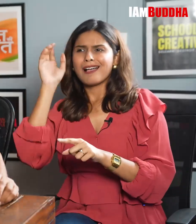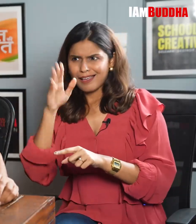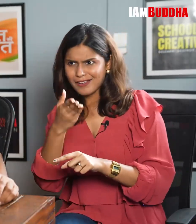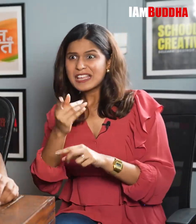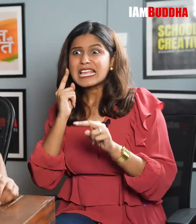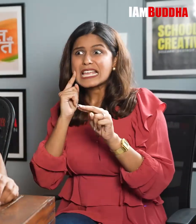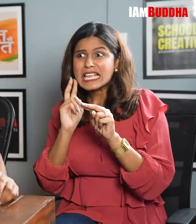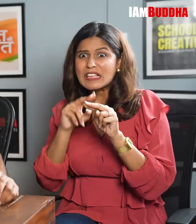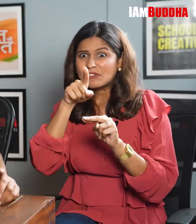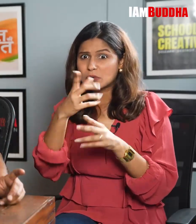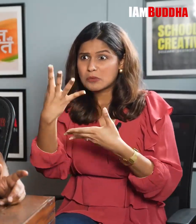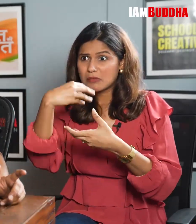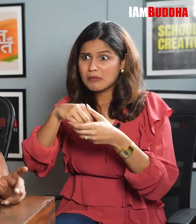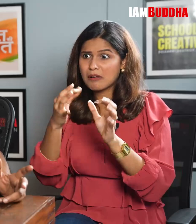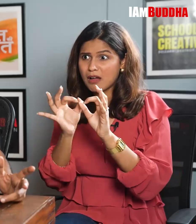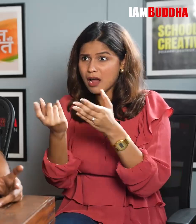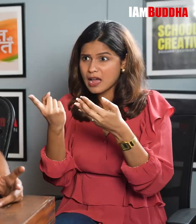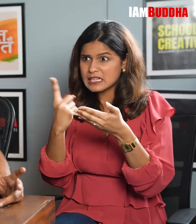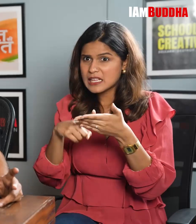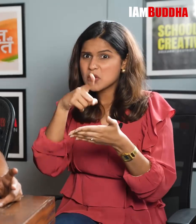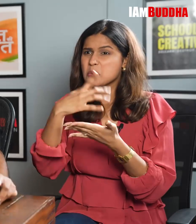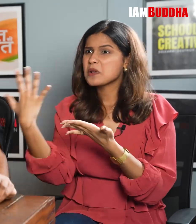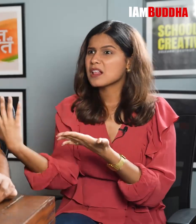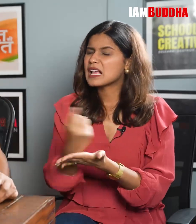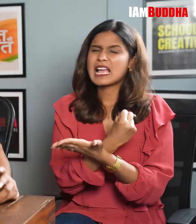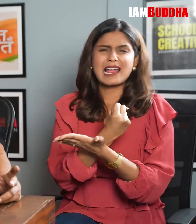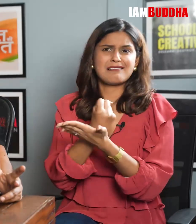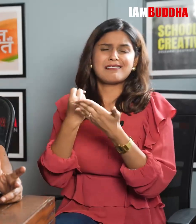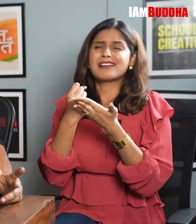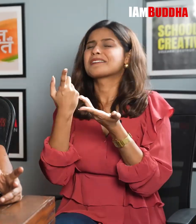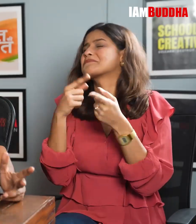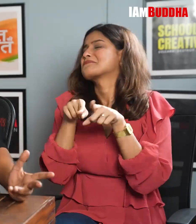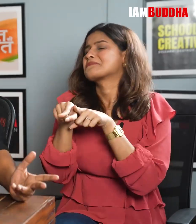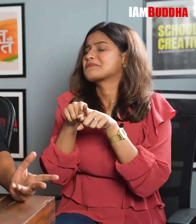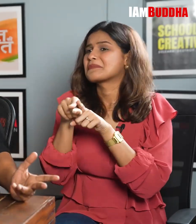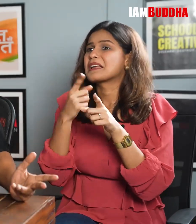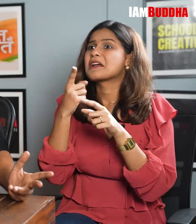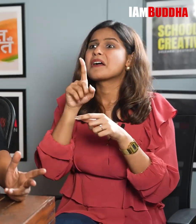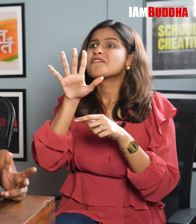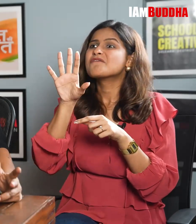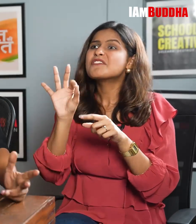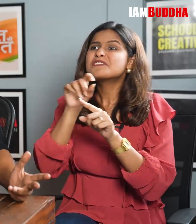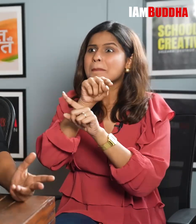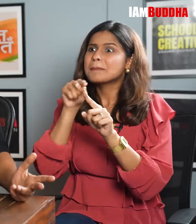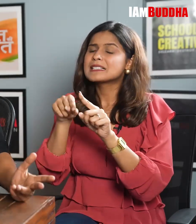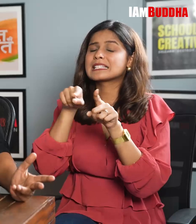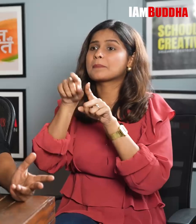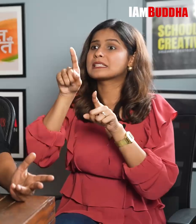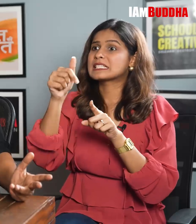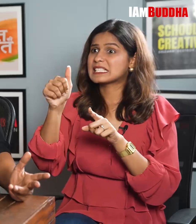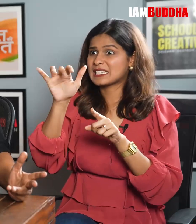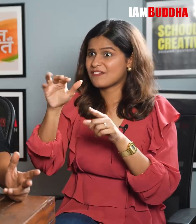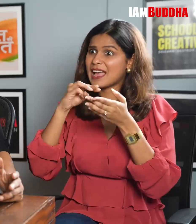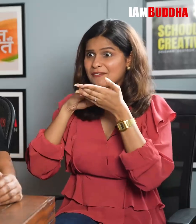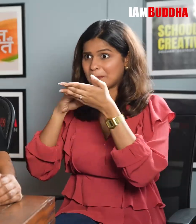if you include Indian Sign Language, you will get at least, even if we say 50%, then out of 65